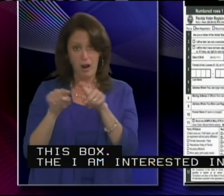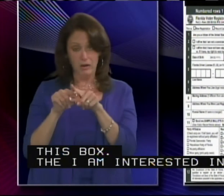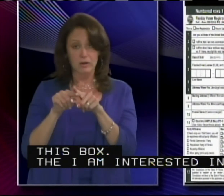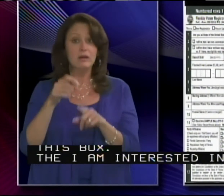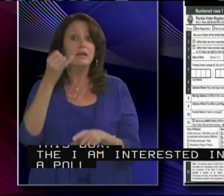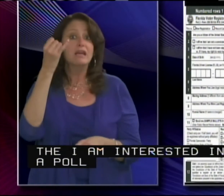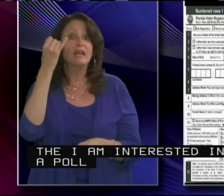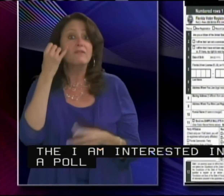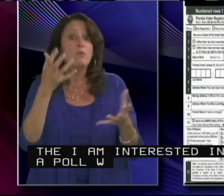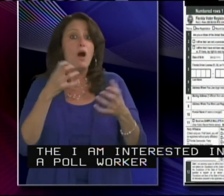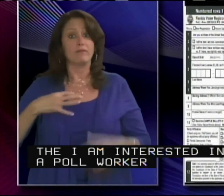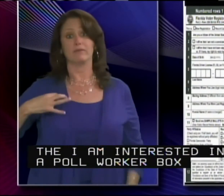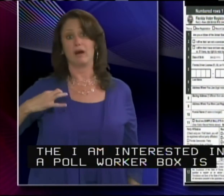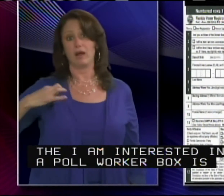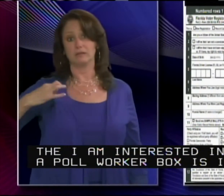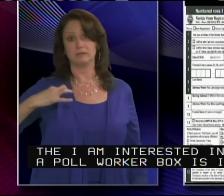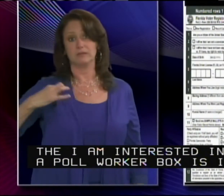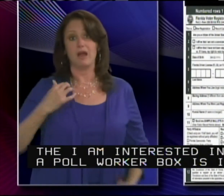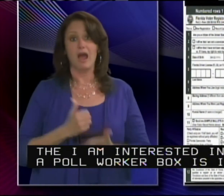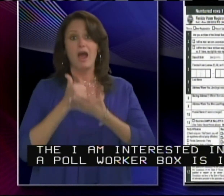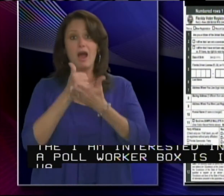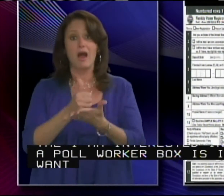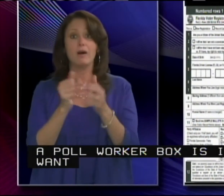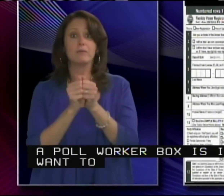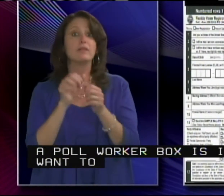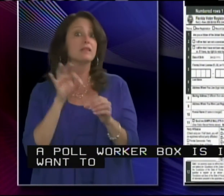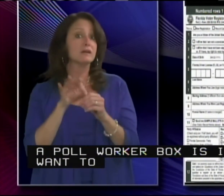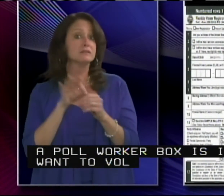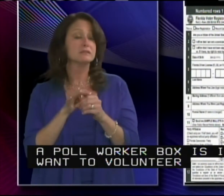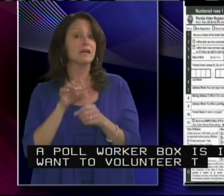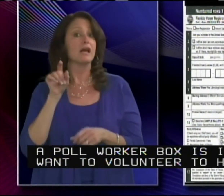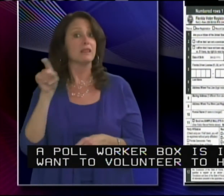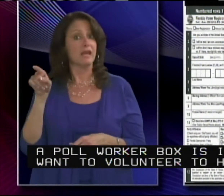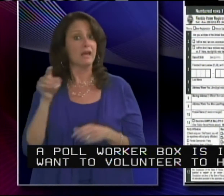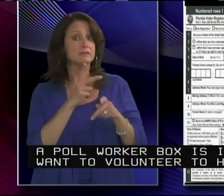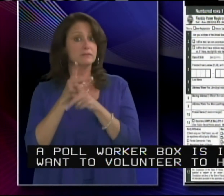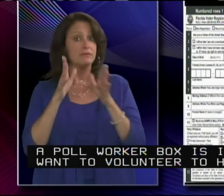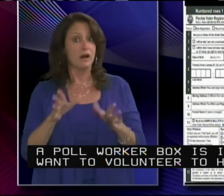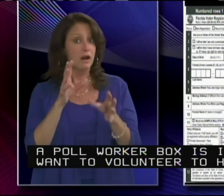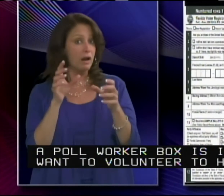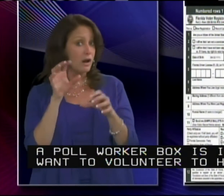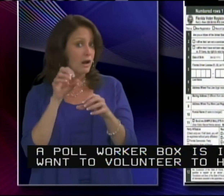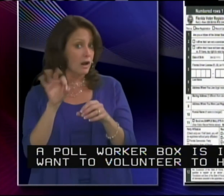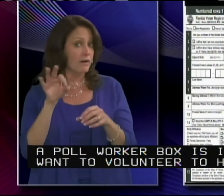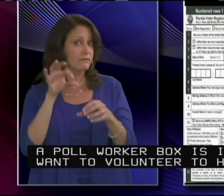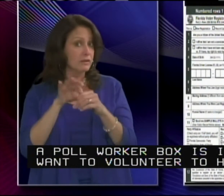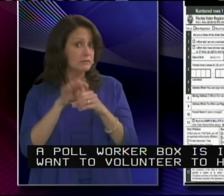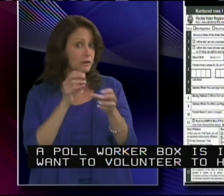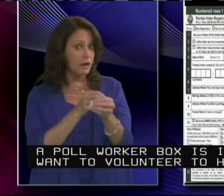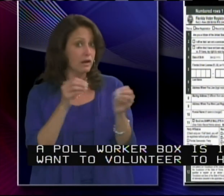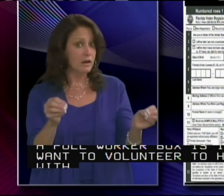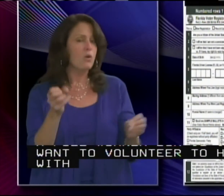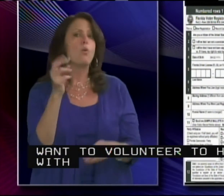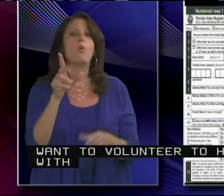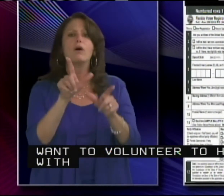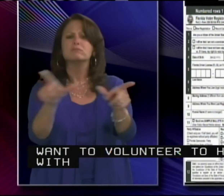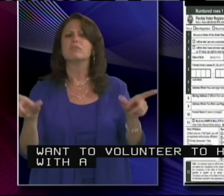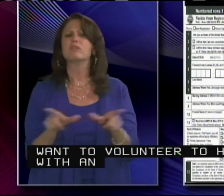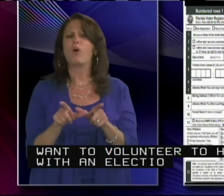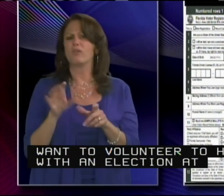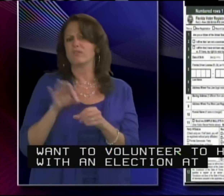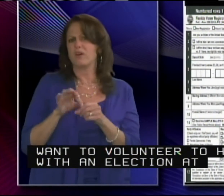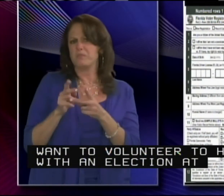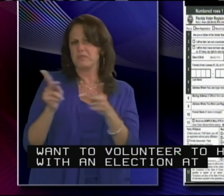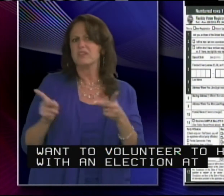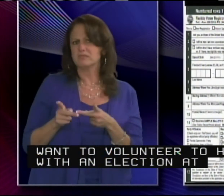you want to volunteer to help out with an election at the Supervisor of Elections office